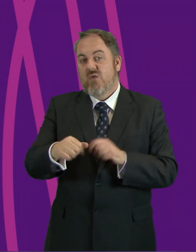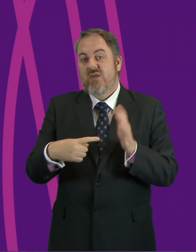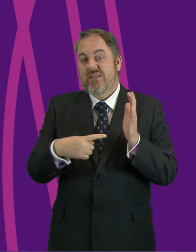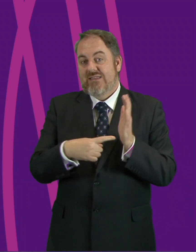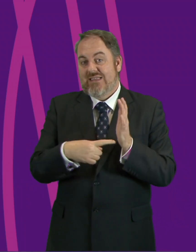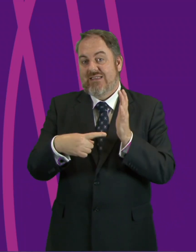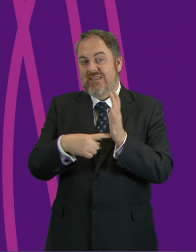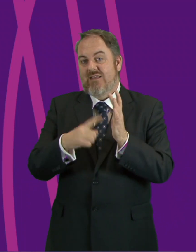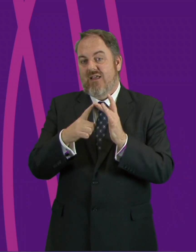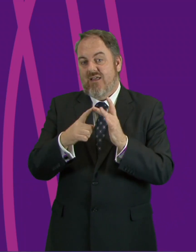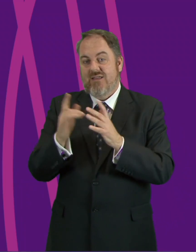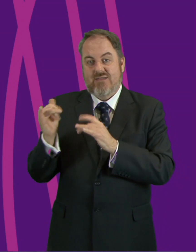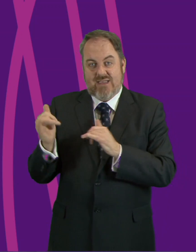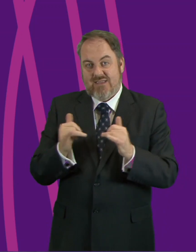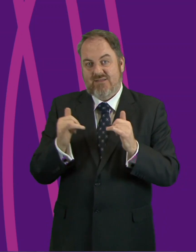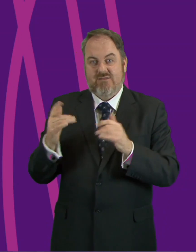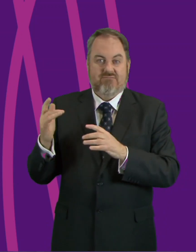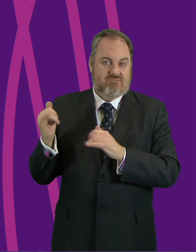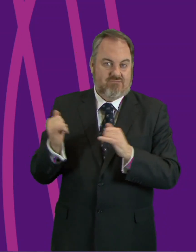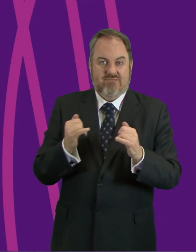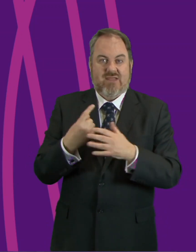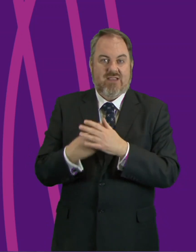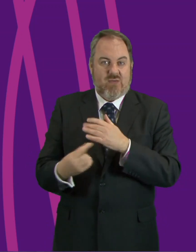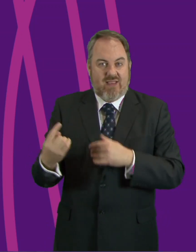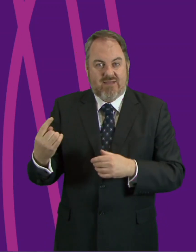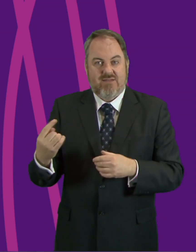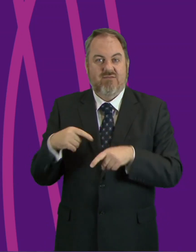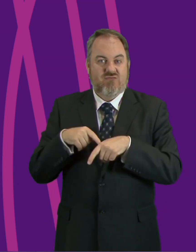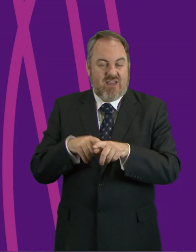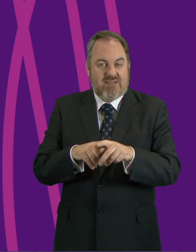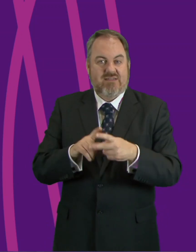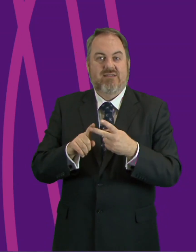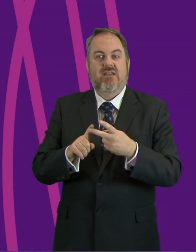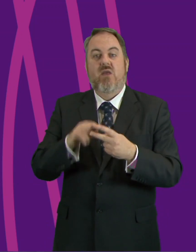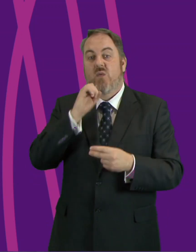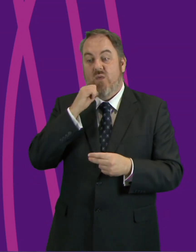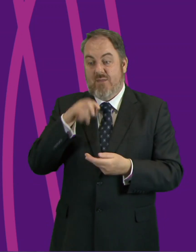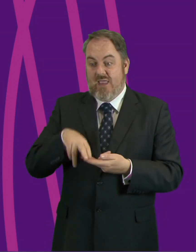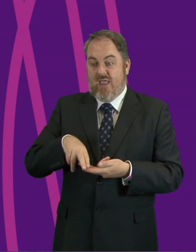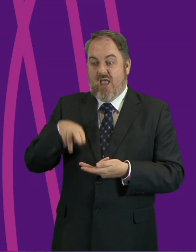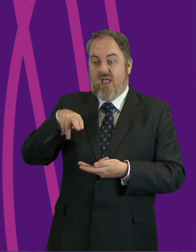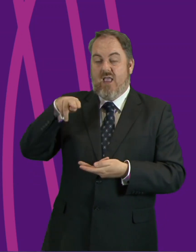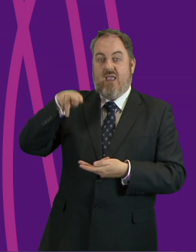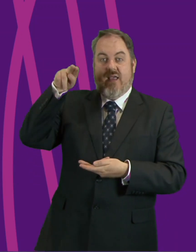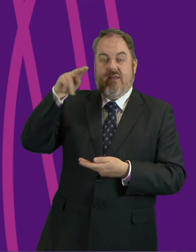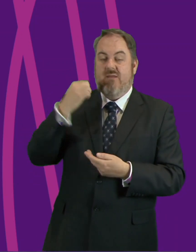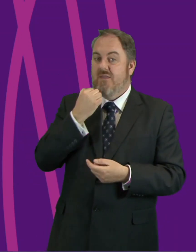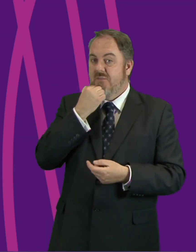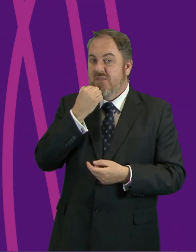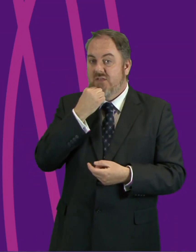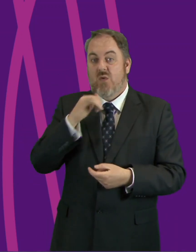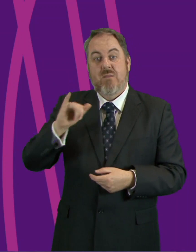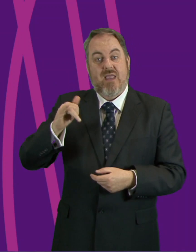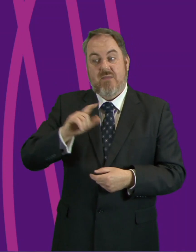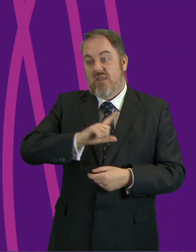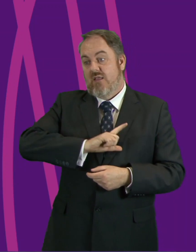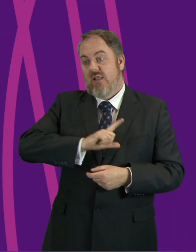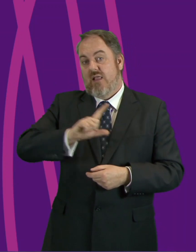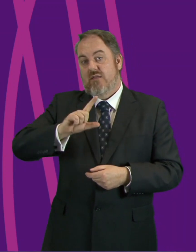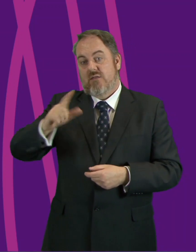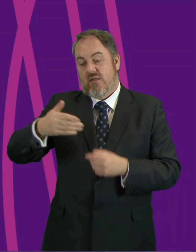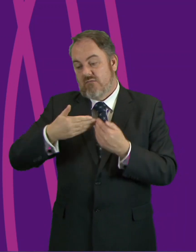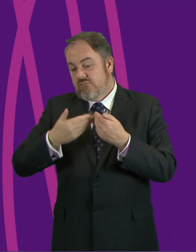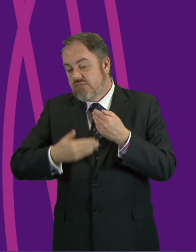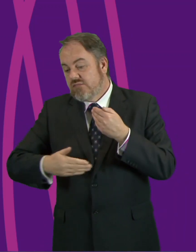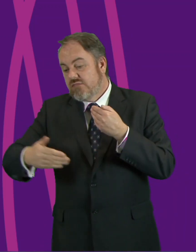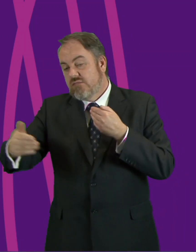at 15,500. But I would again inject a bit of caution over that number, because we may need to go beyond that. That will depend very